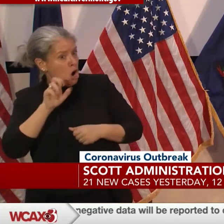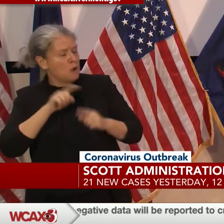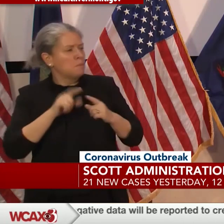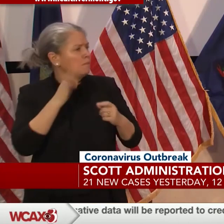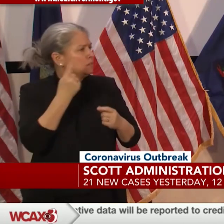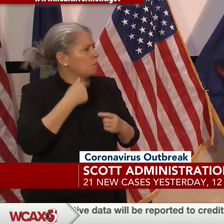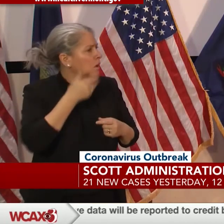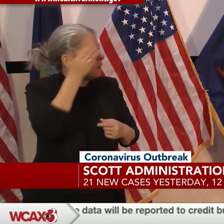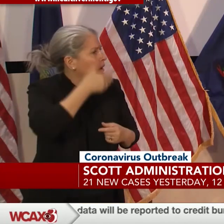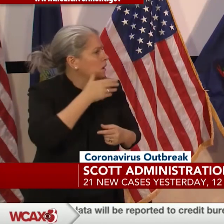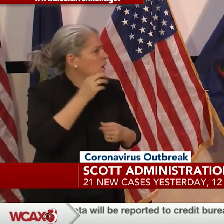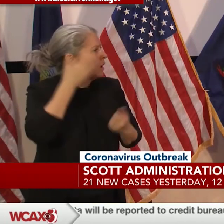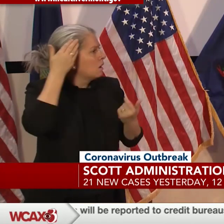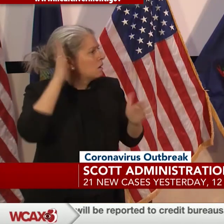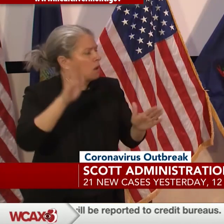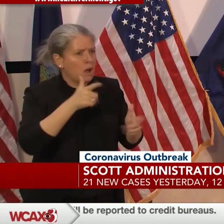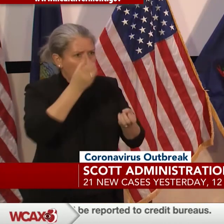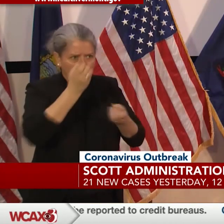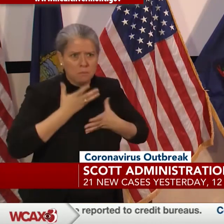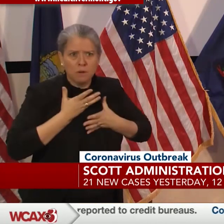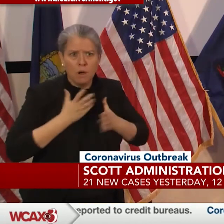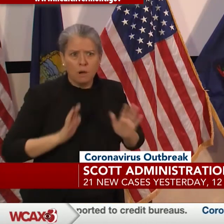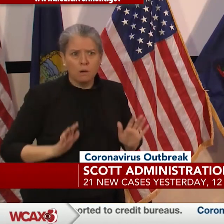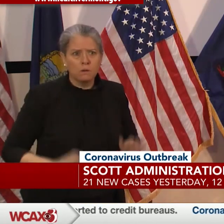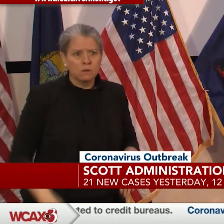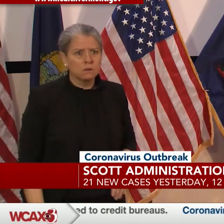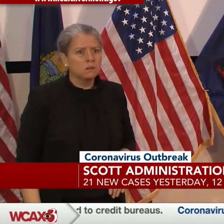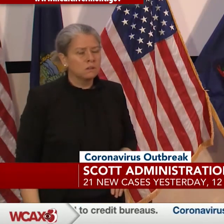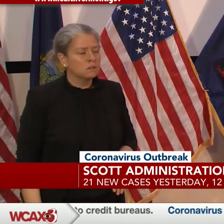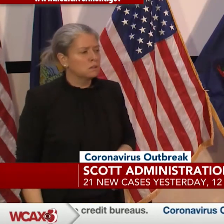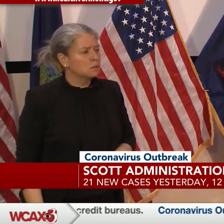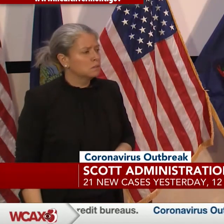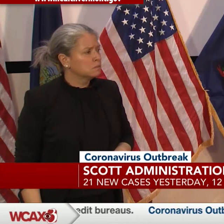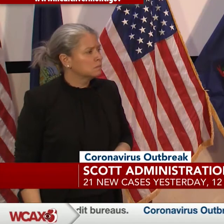if we haven't seen it or highlighted already.